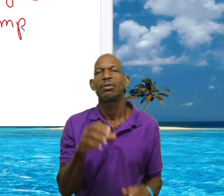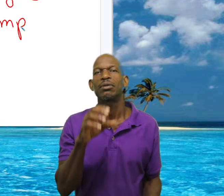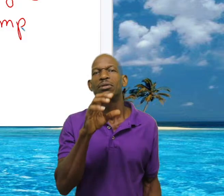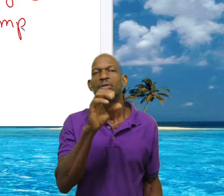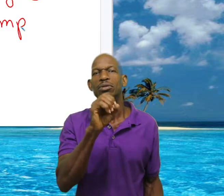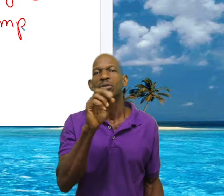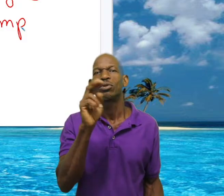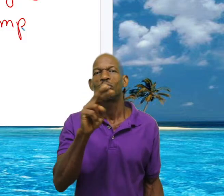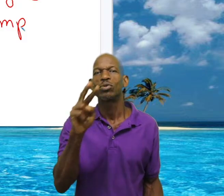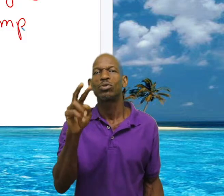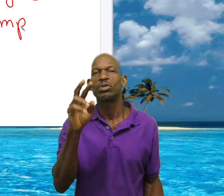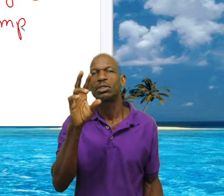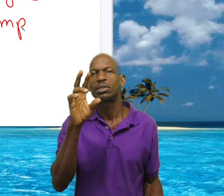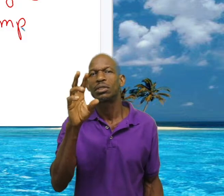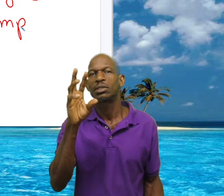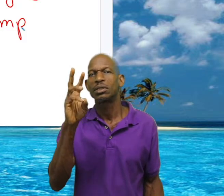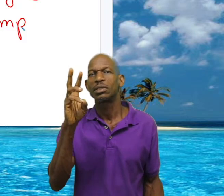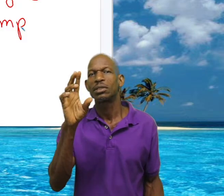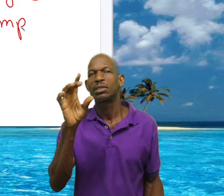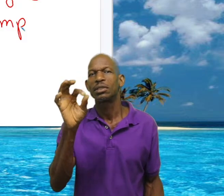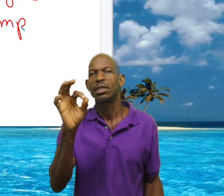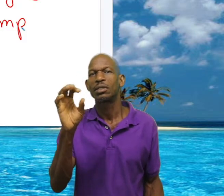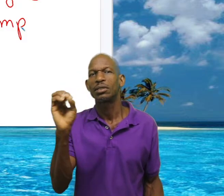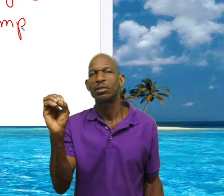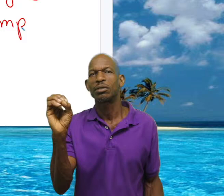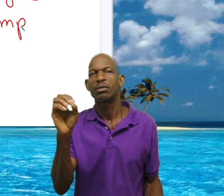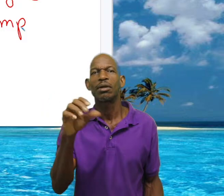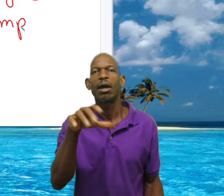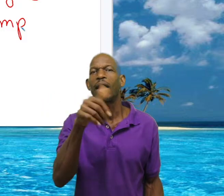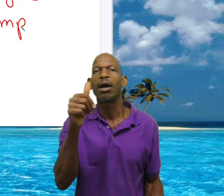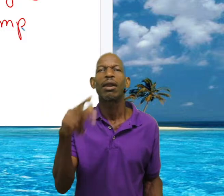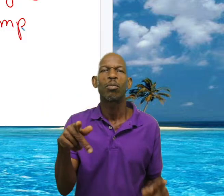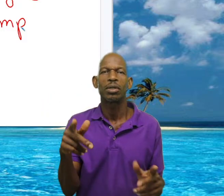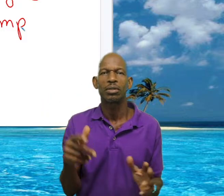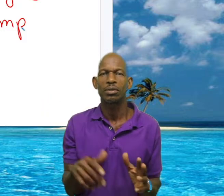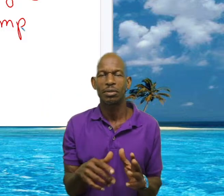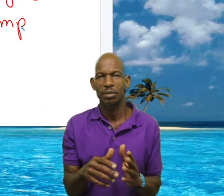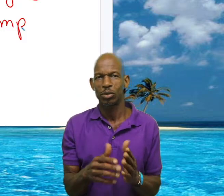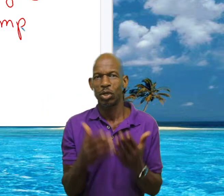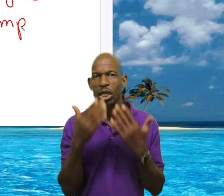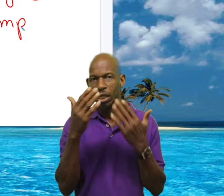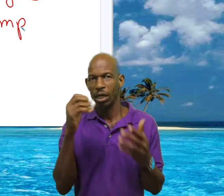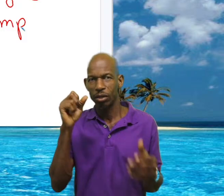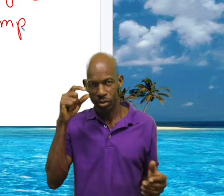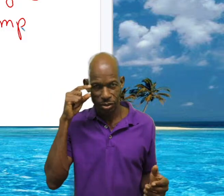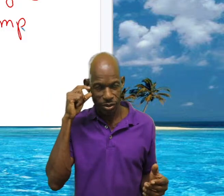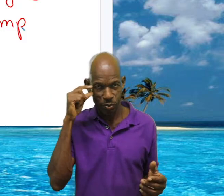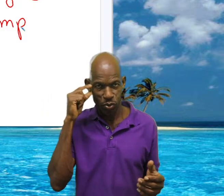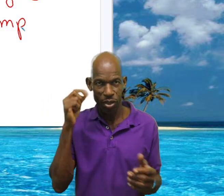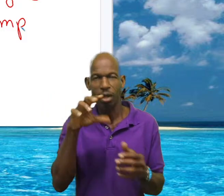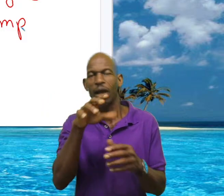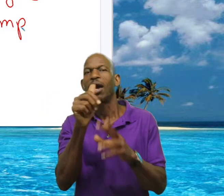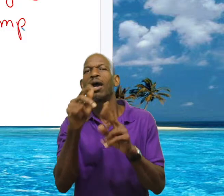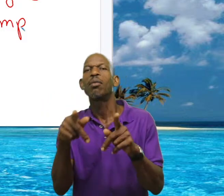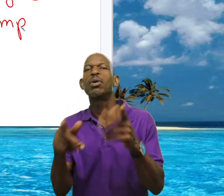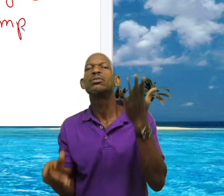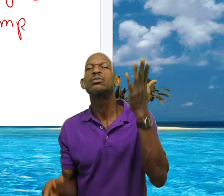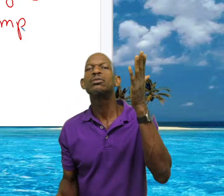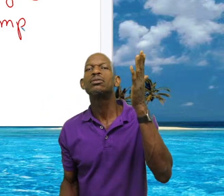022690, or Adana, or Donna. So I want one person to give me, one other person to give me the answer. So when